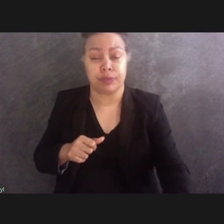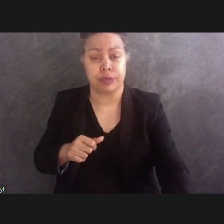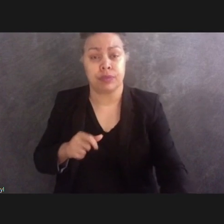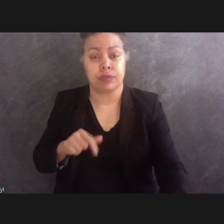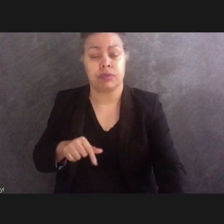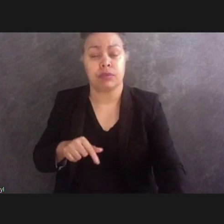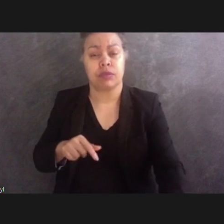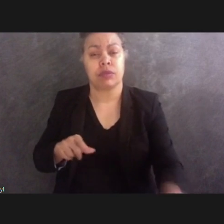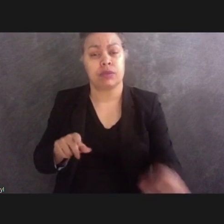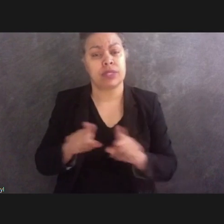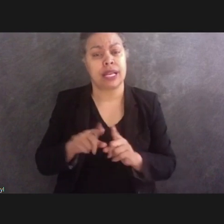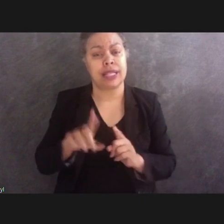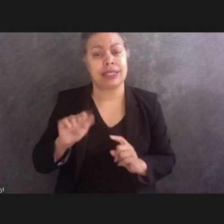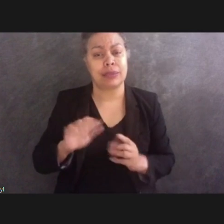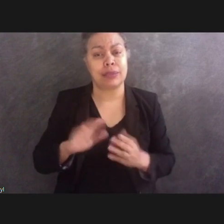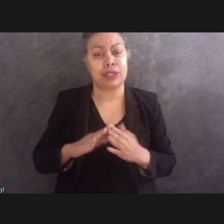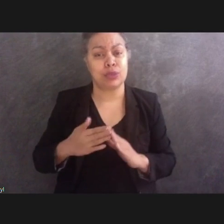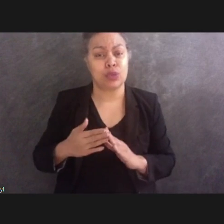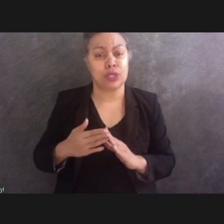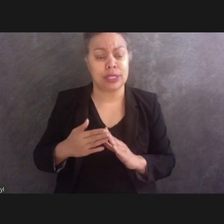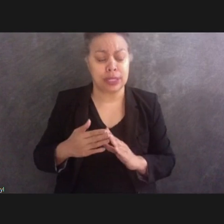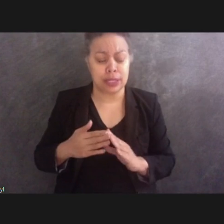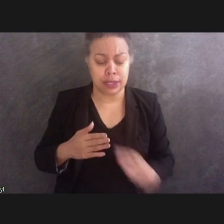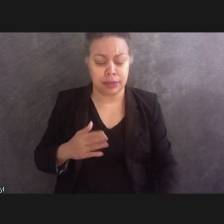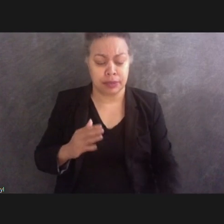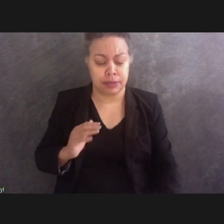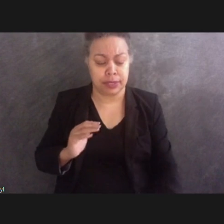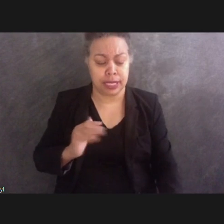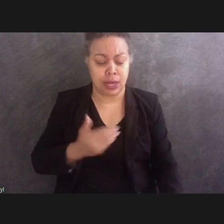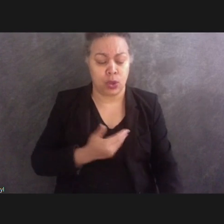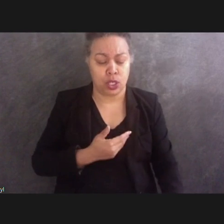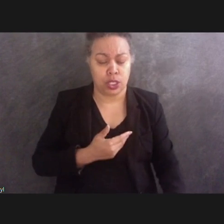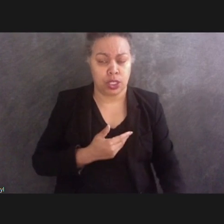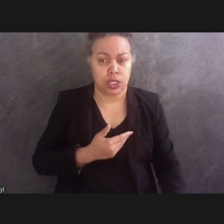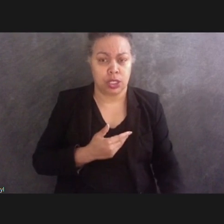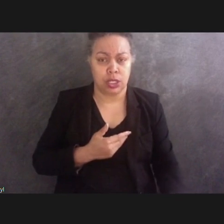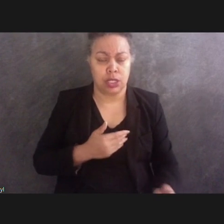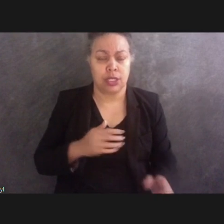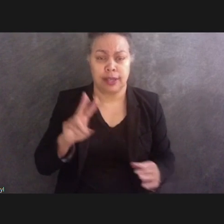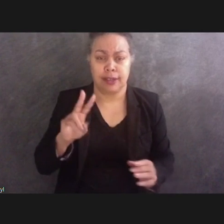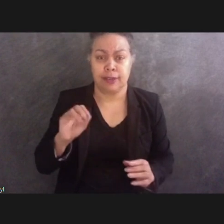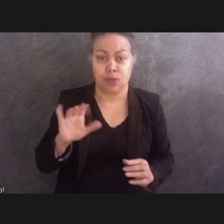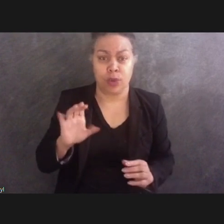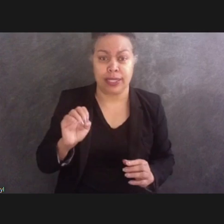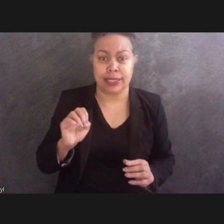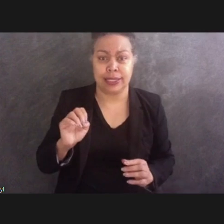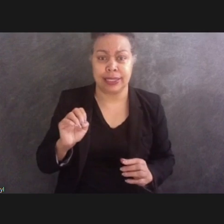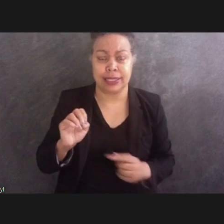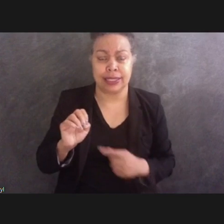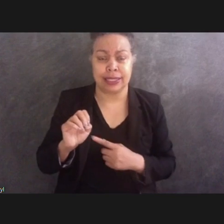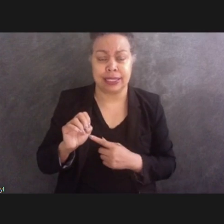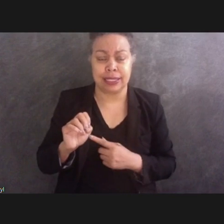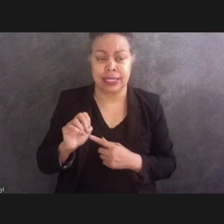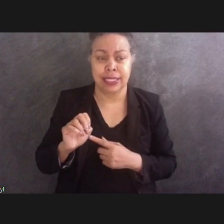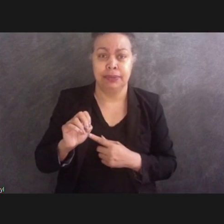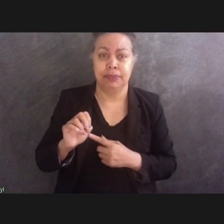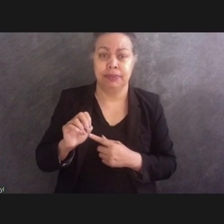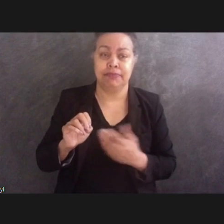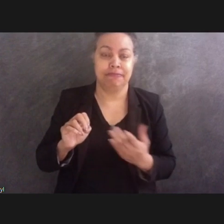our voice is not often immediately heard.